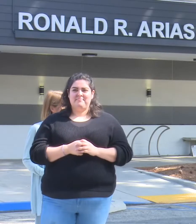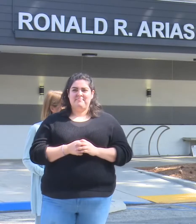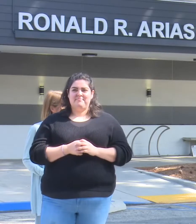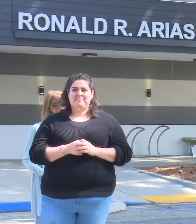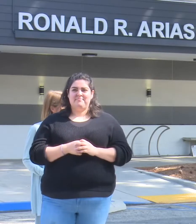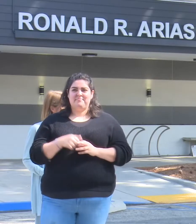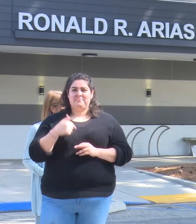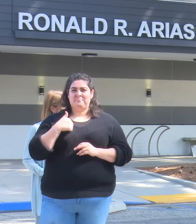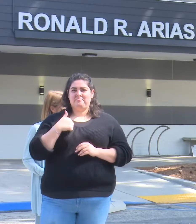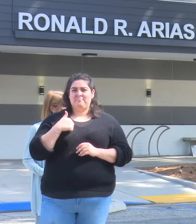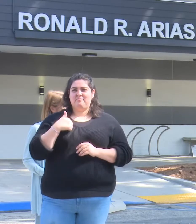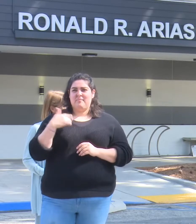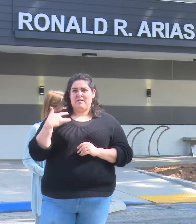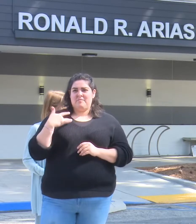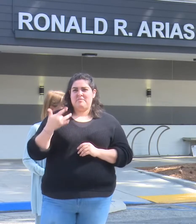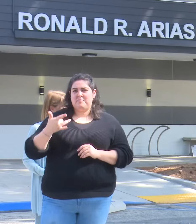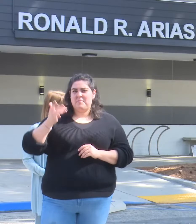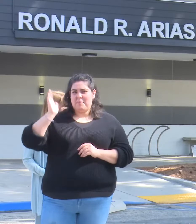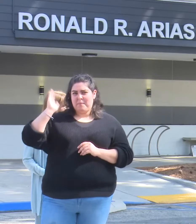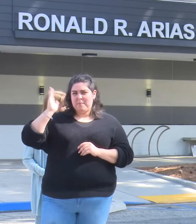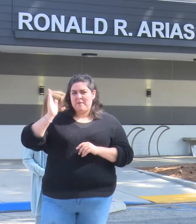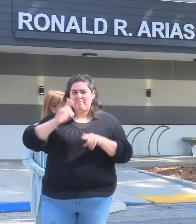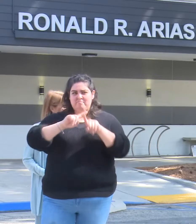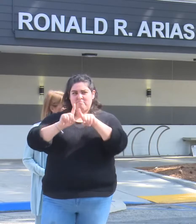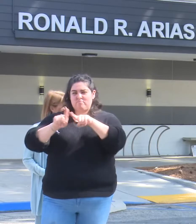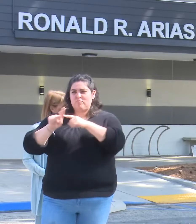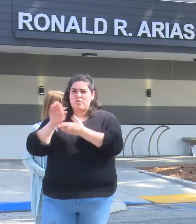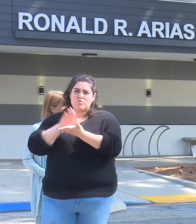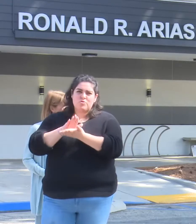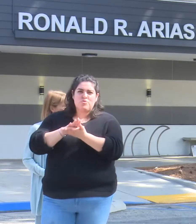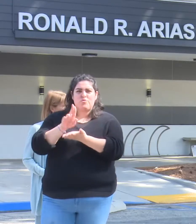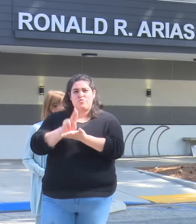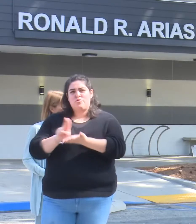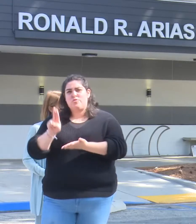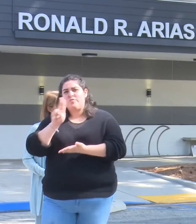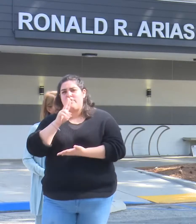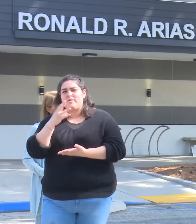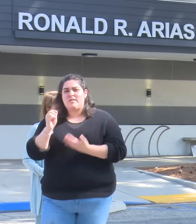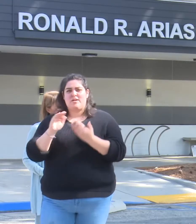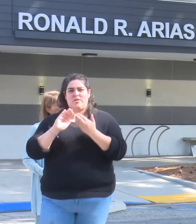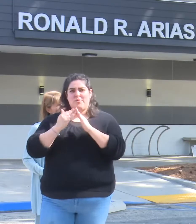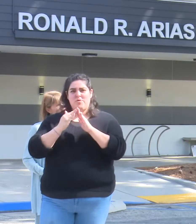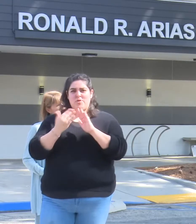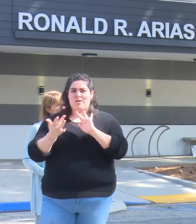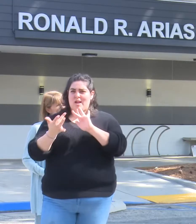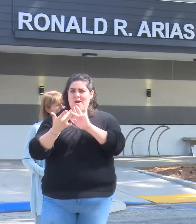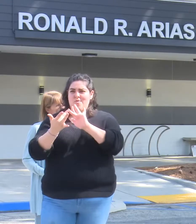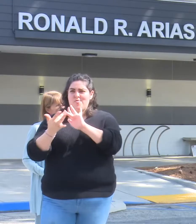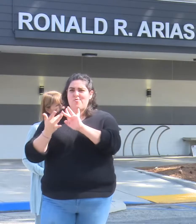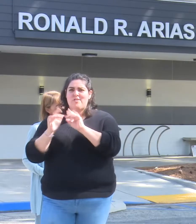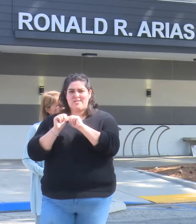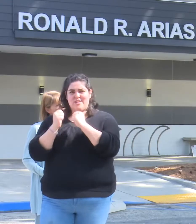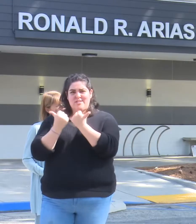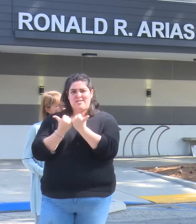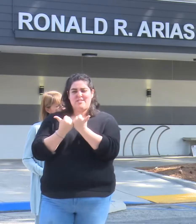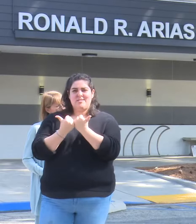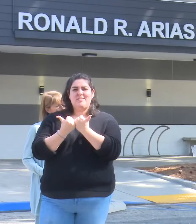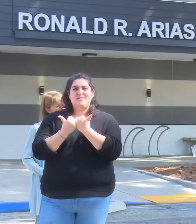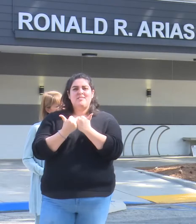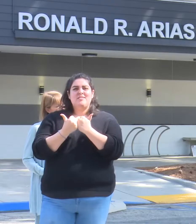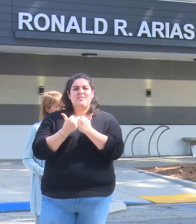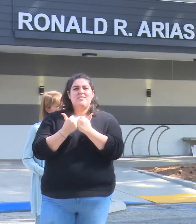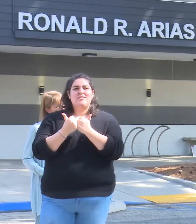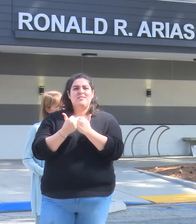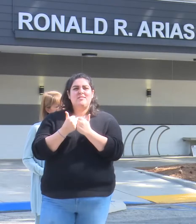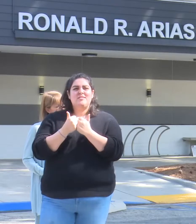I usually speak at the various schools and universities and community outreach agencies, and especially